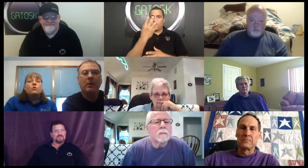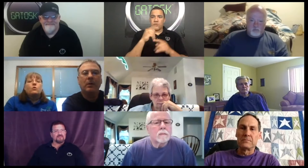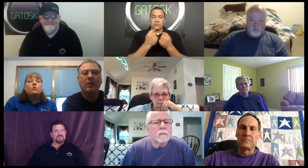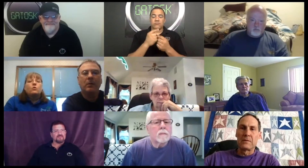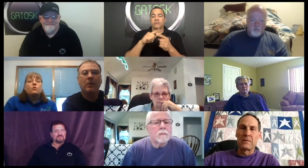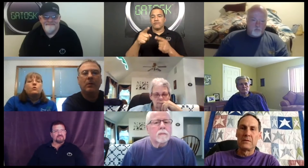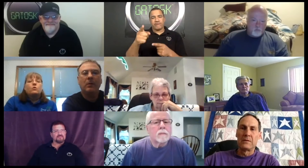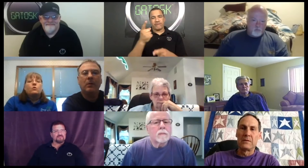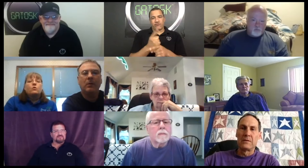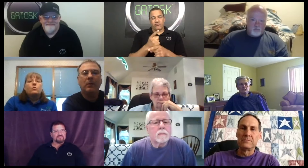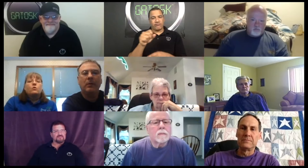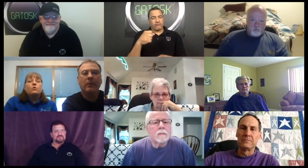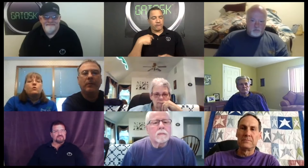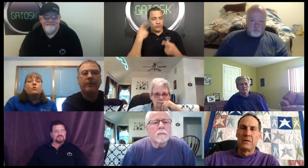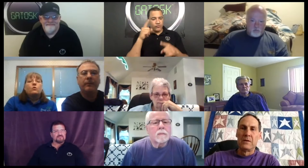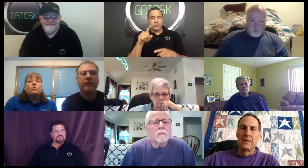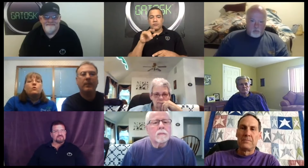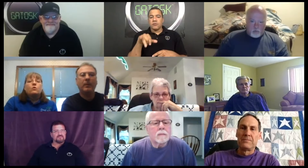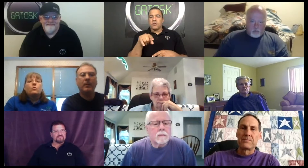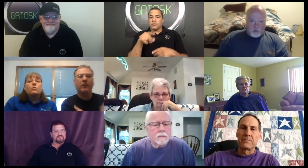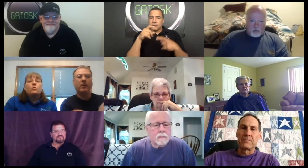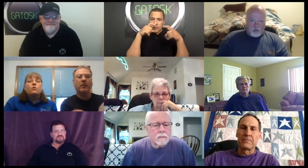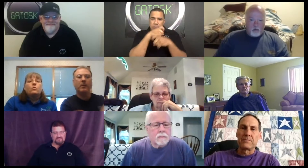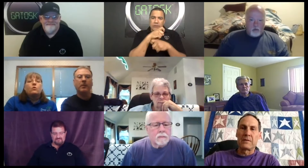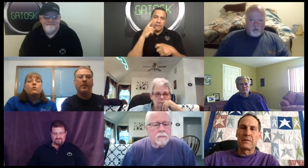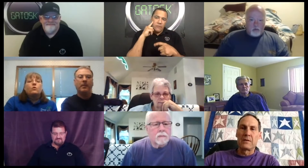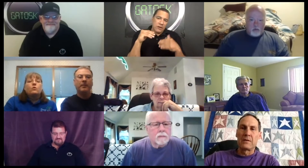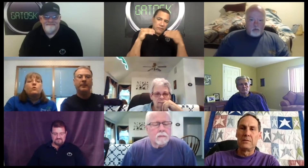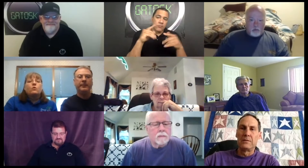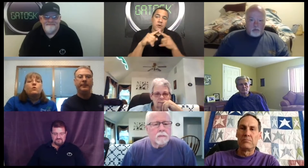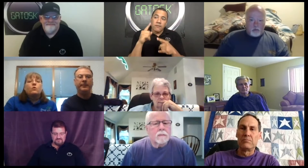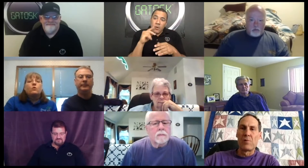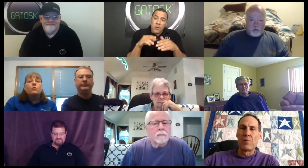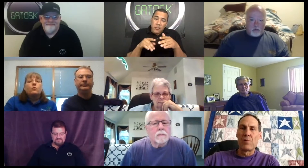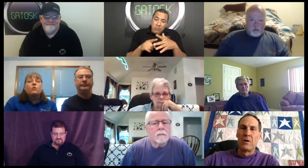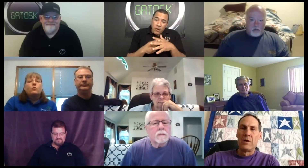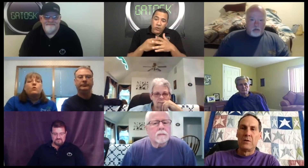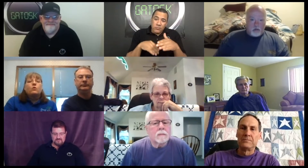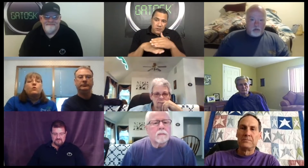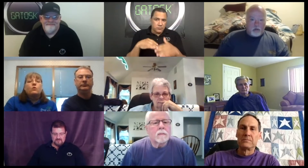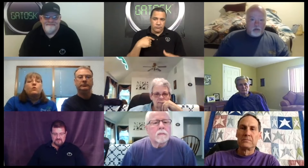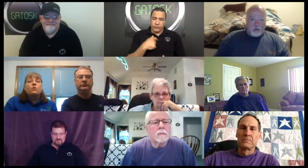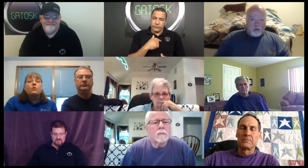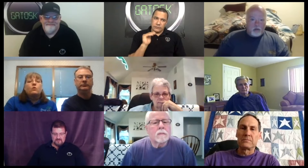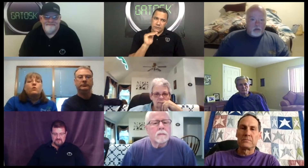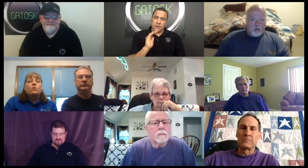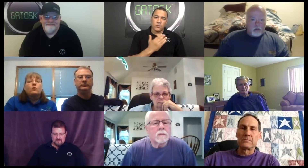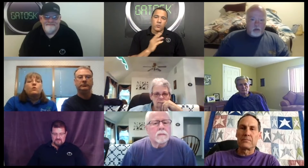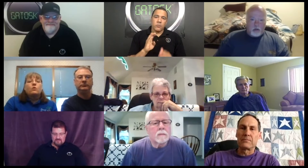for growing your team. But you're right. Yes, I agree that it isn't complex. It's more for the advanced user, and